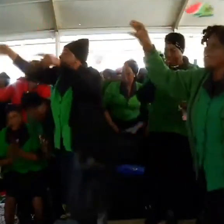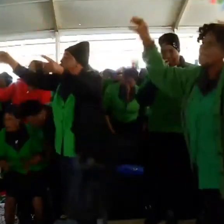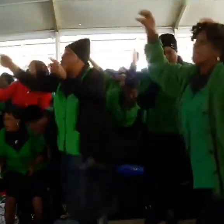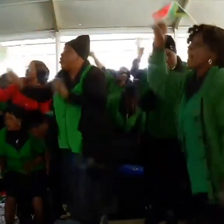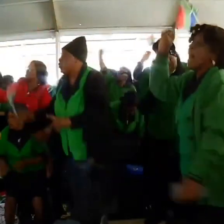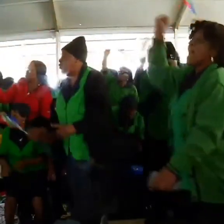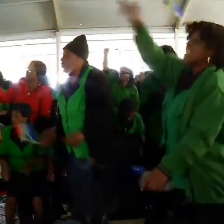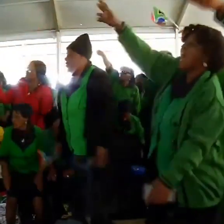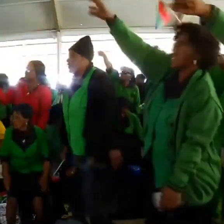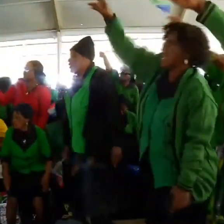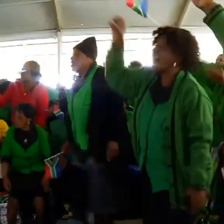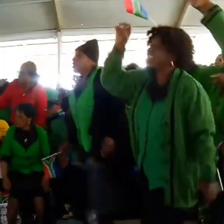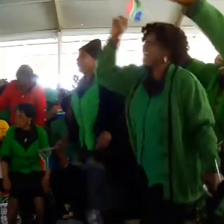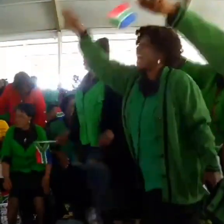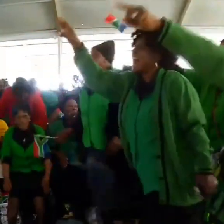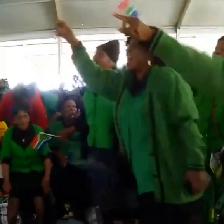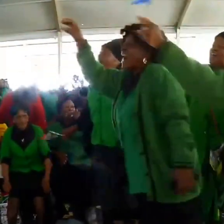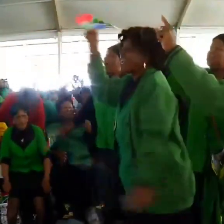Thank you.